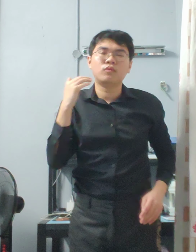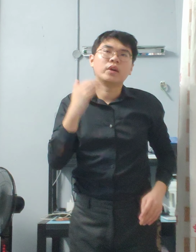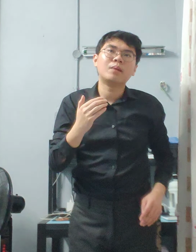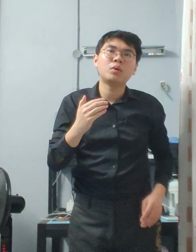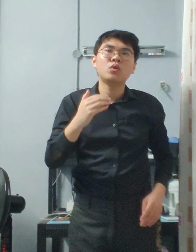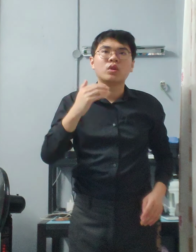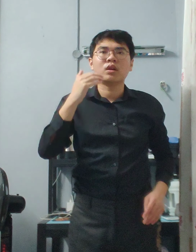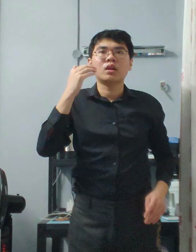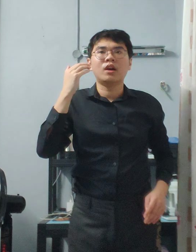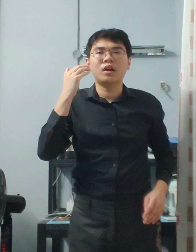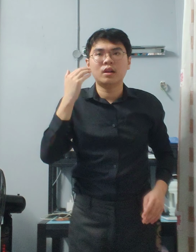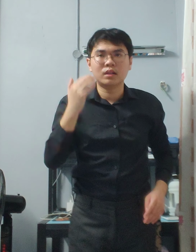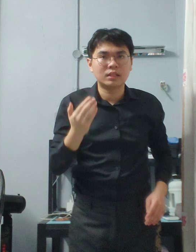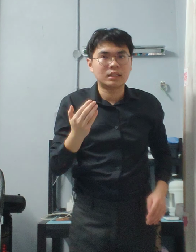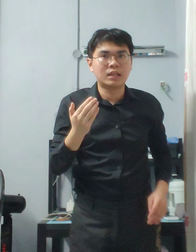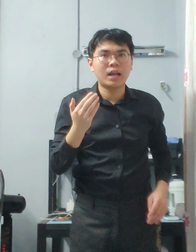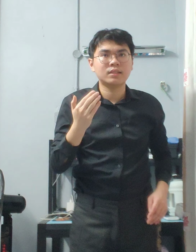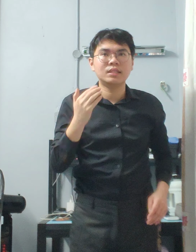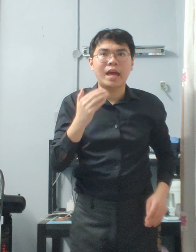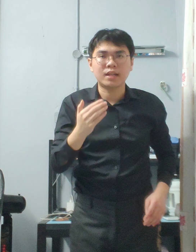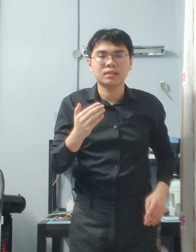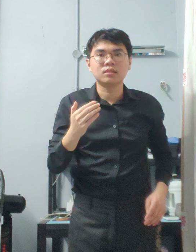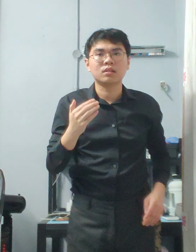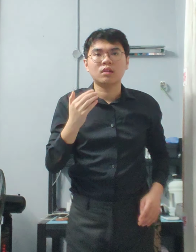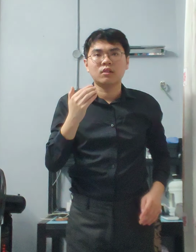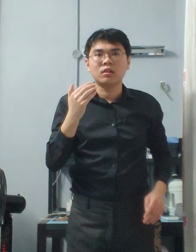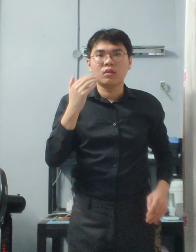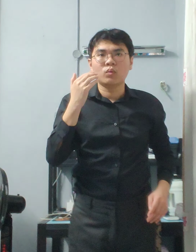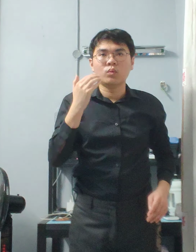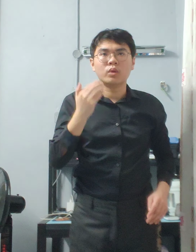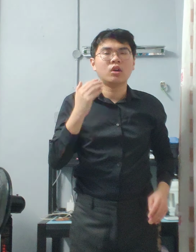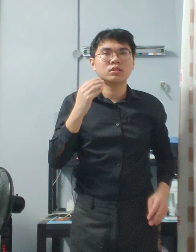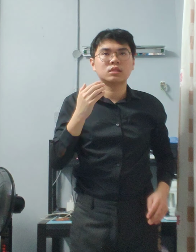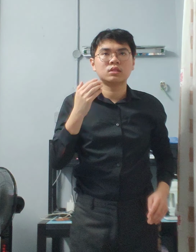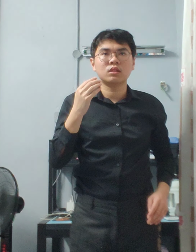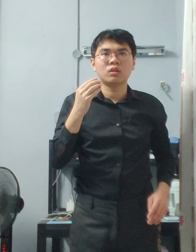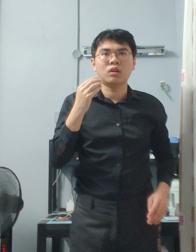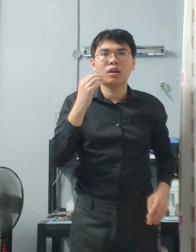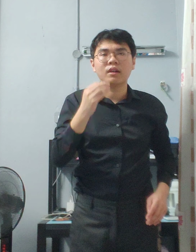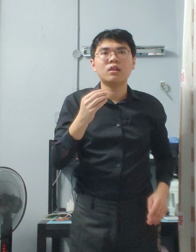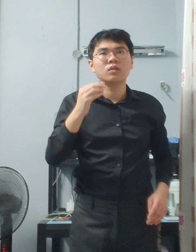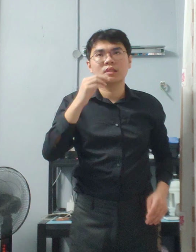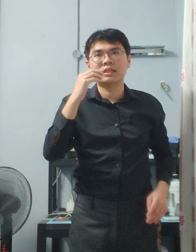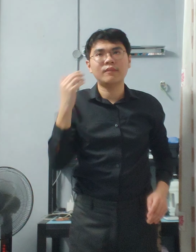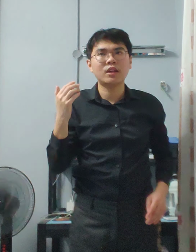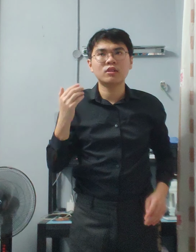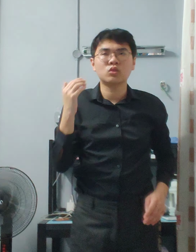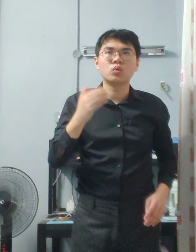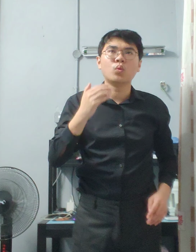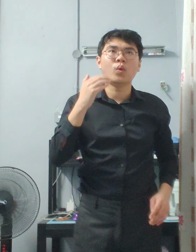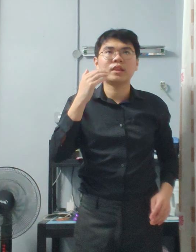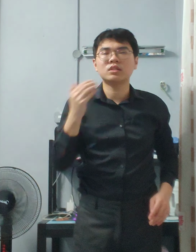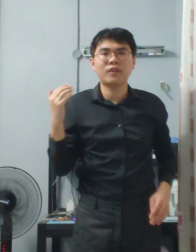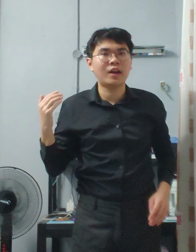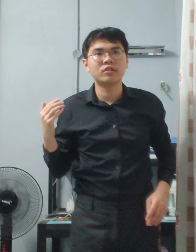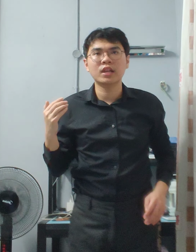For example, a Galaxy S will cost around 700 to 1,500